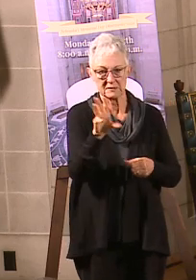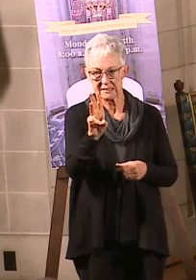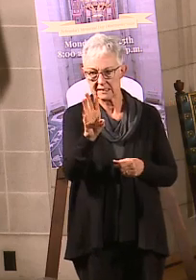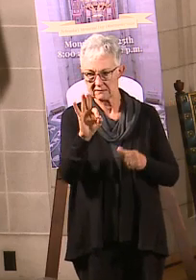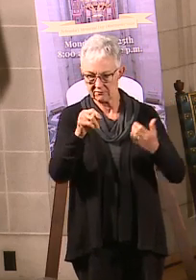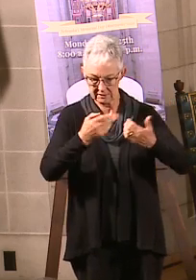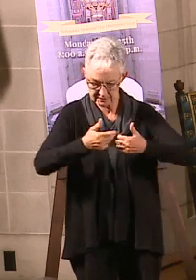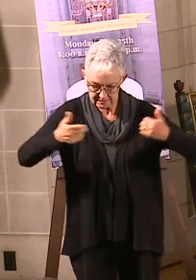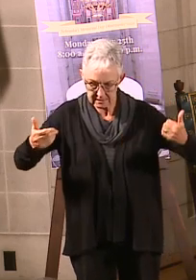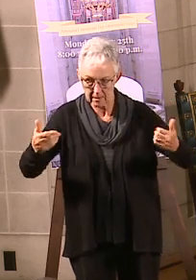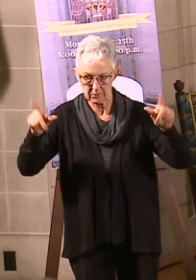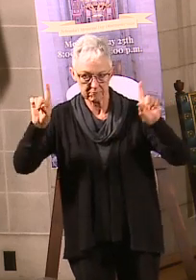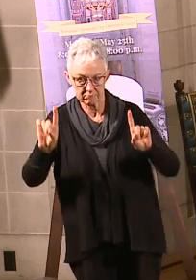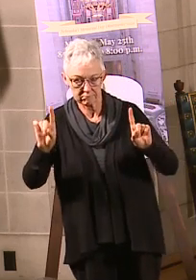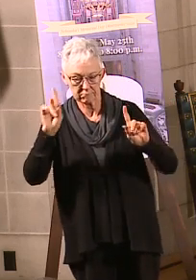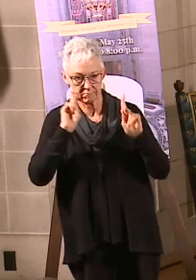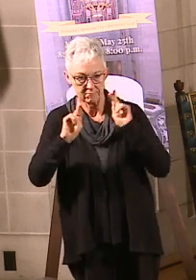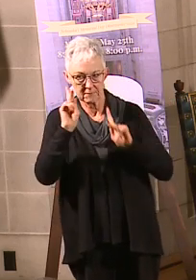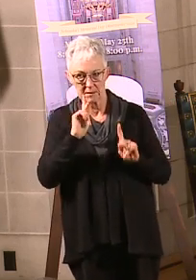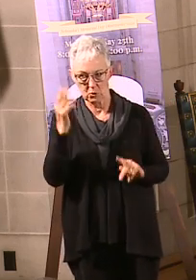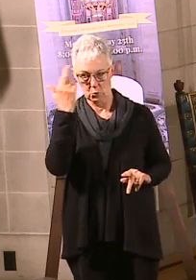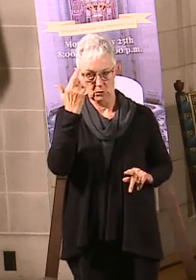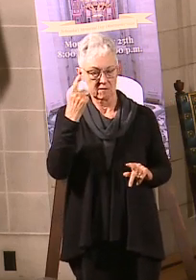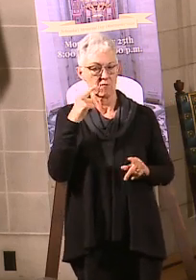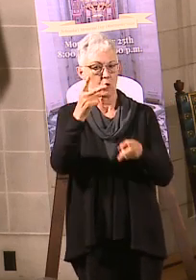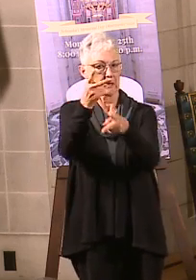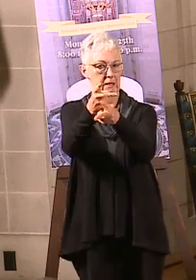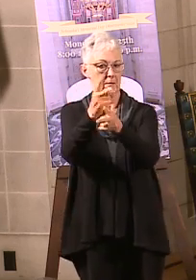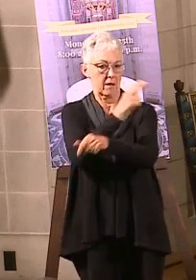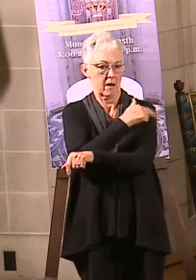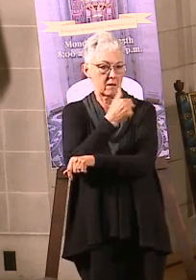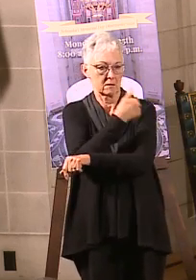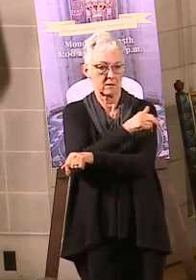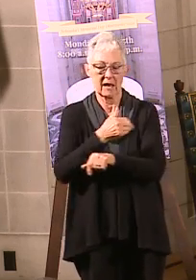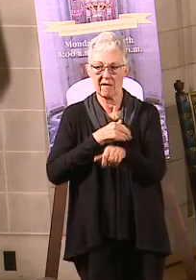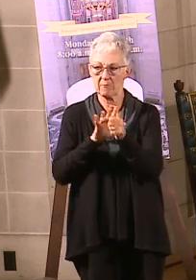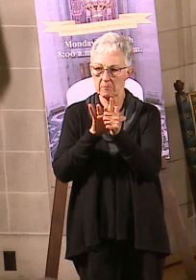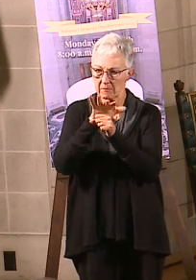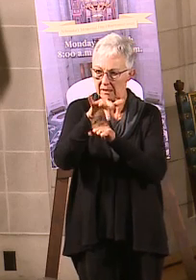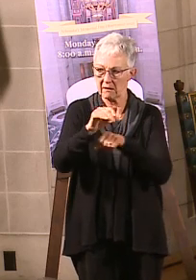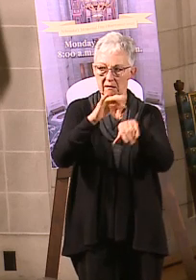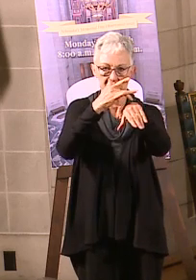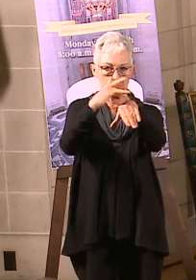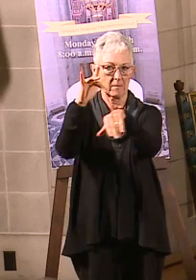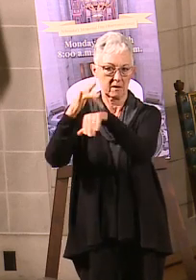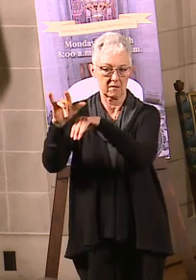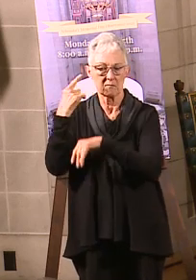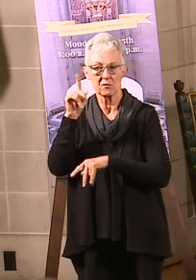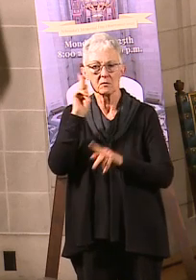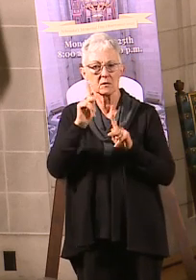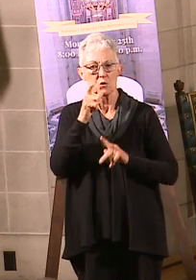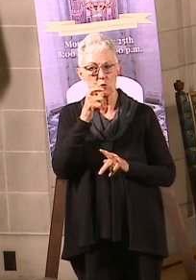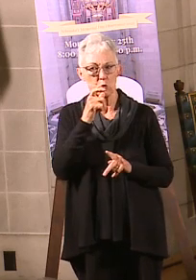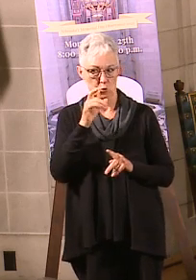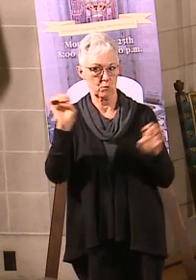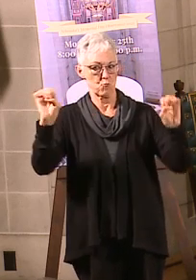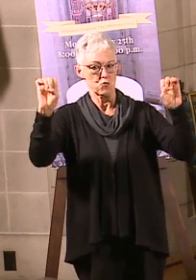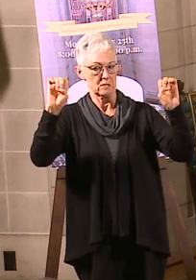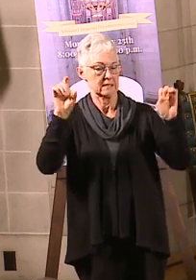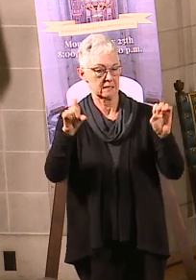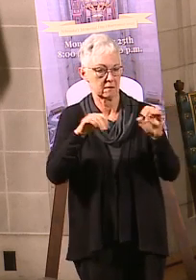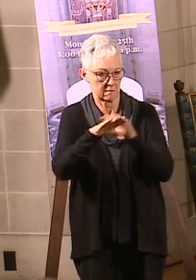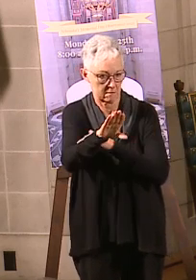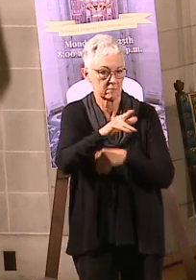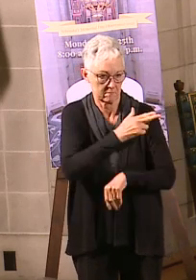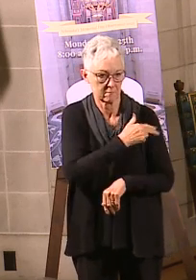sure we slow the spread of the virus and preserve our hospital system. And we've been successful in doing that. When you look at the hospital